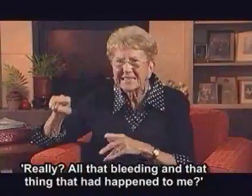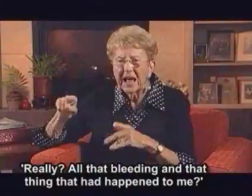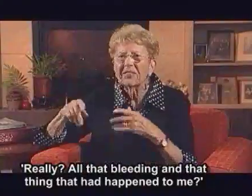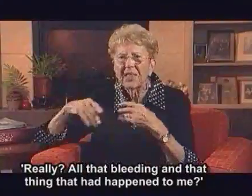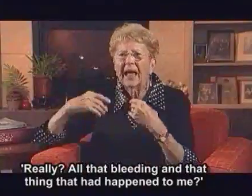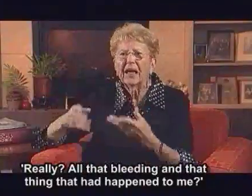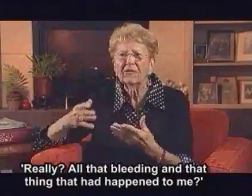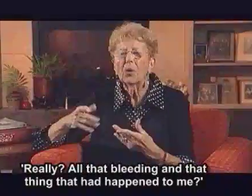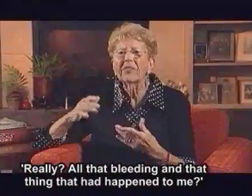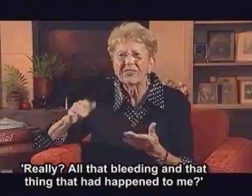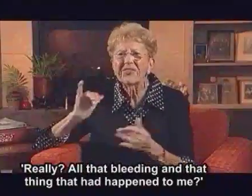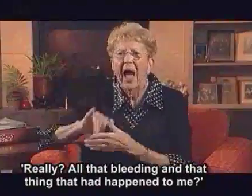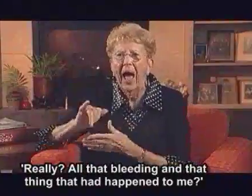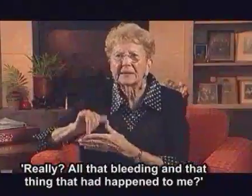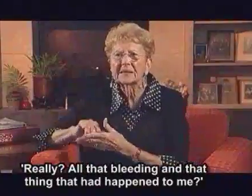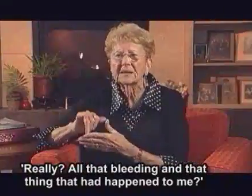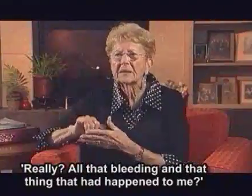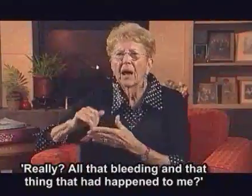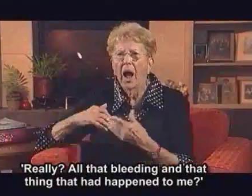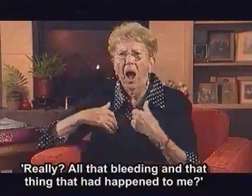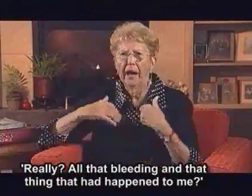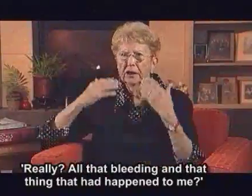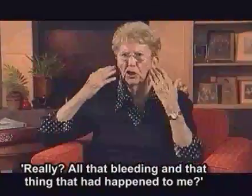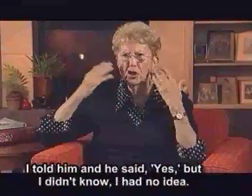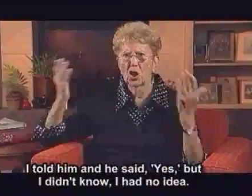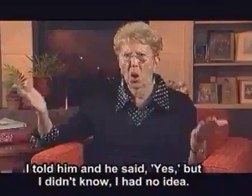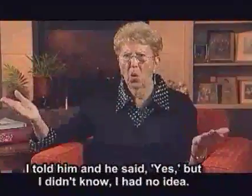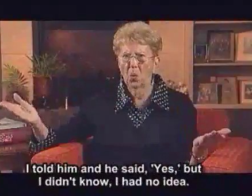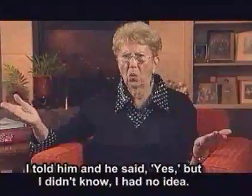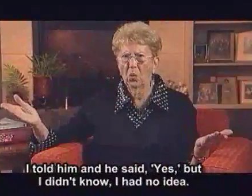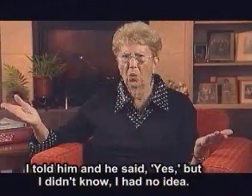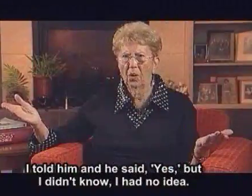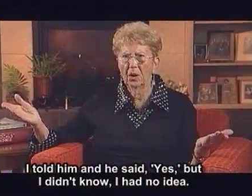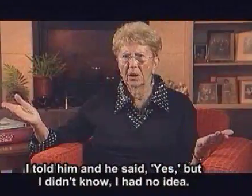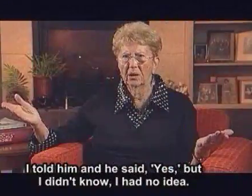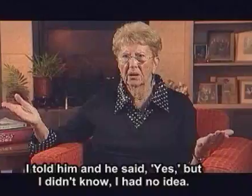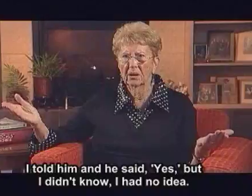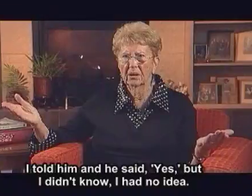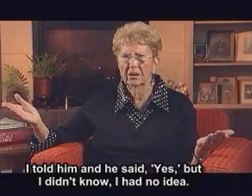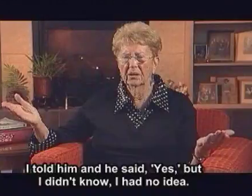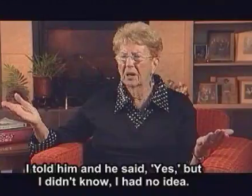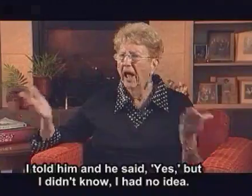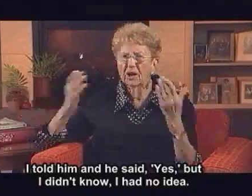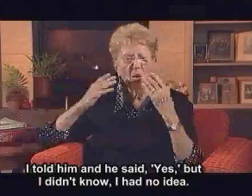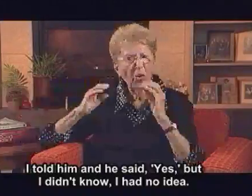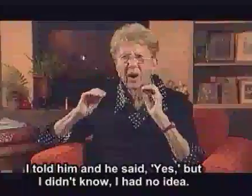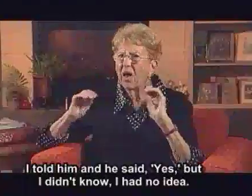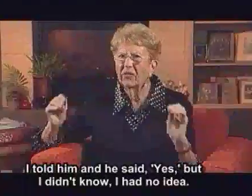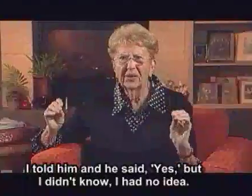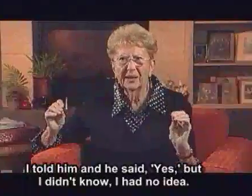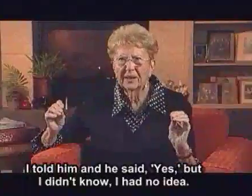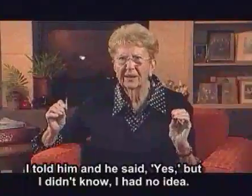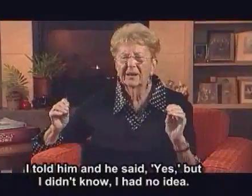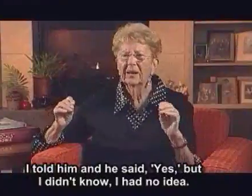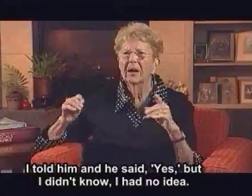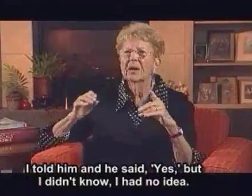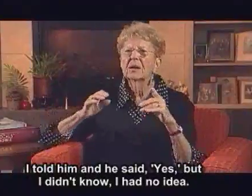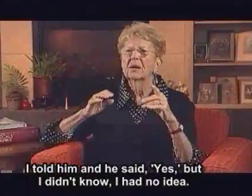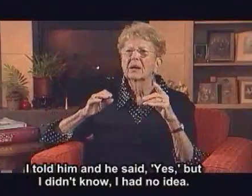Really? All that bleeding and that thing that happened to me? And I told him, and he said, "Yes." But I didn't know. I had no